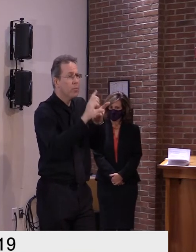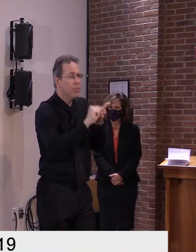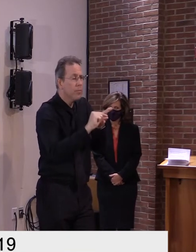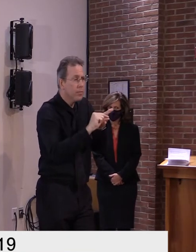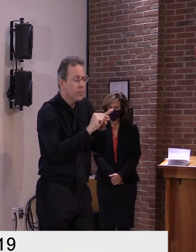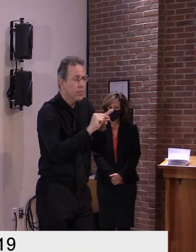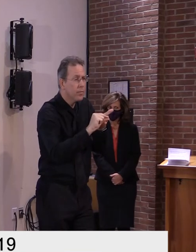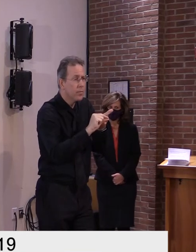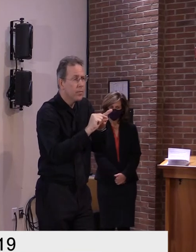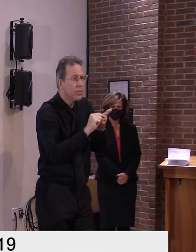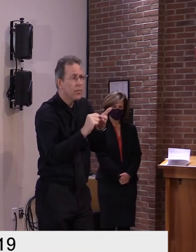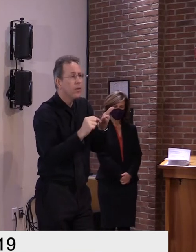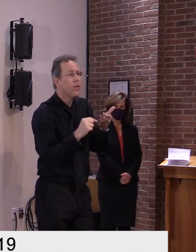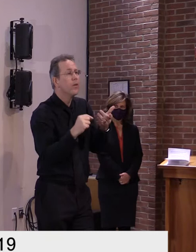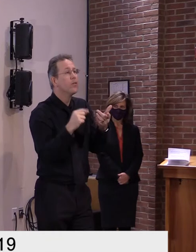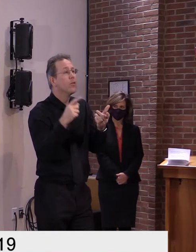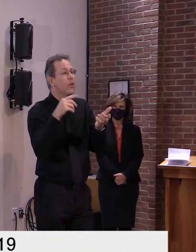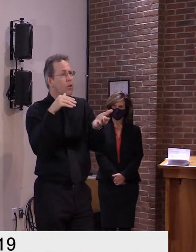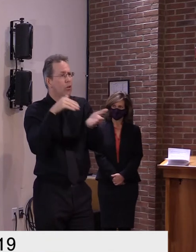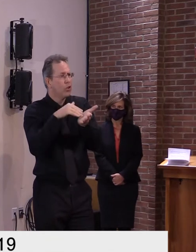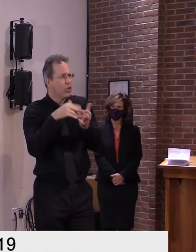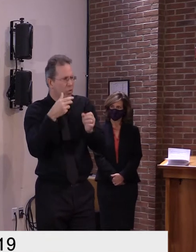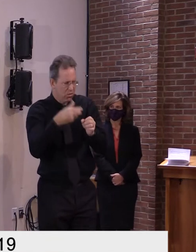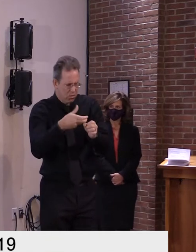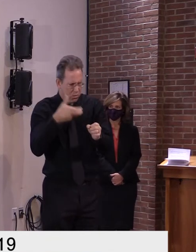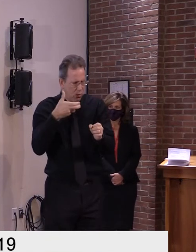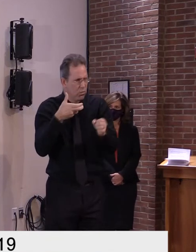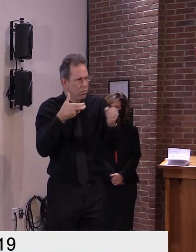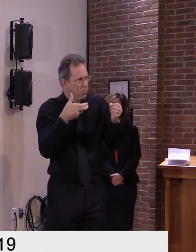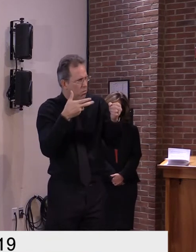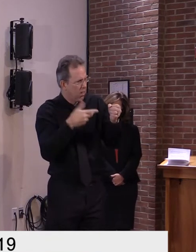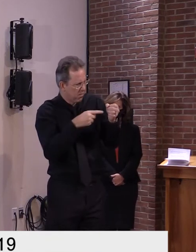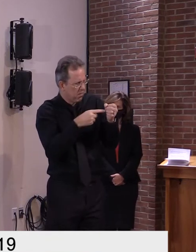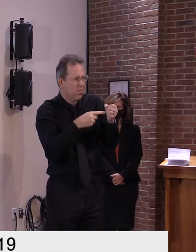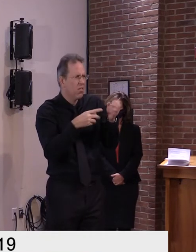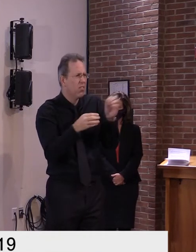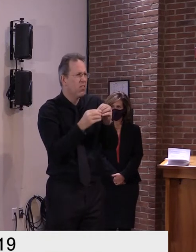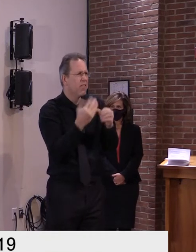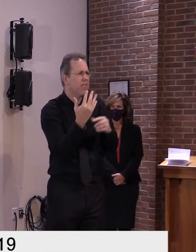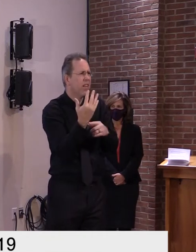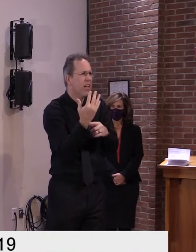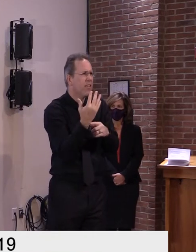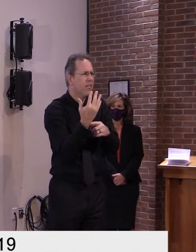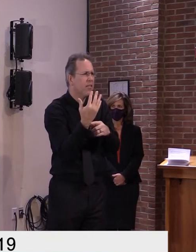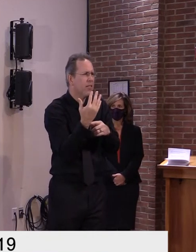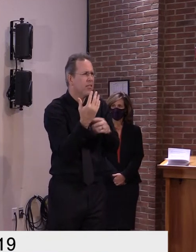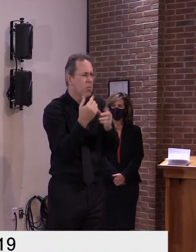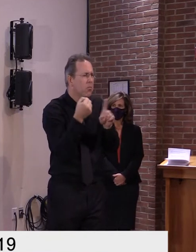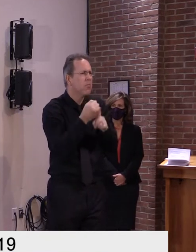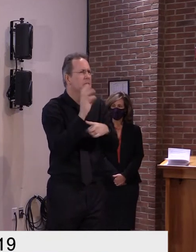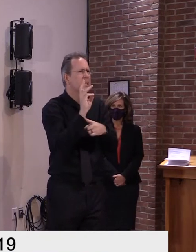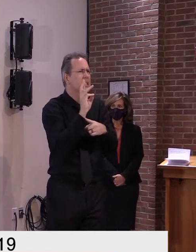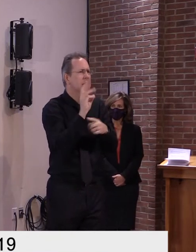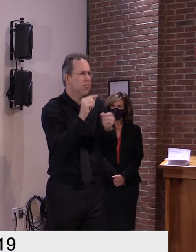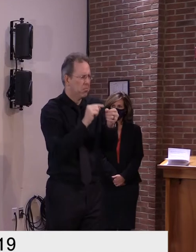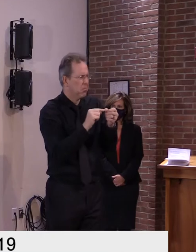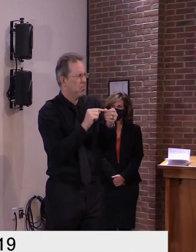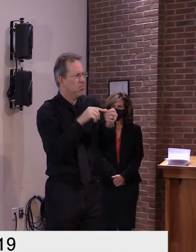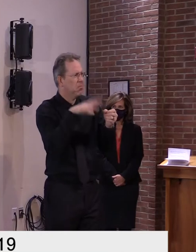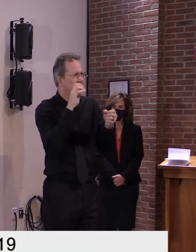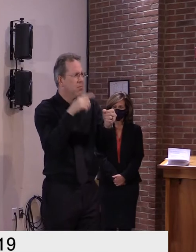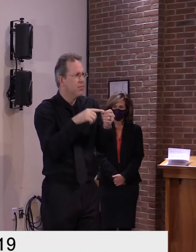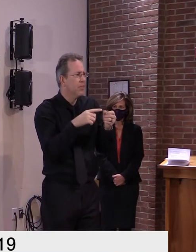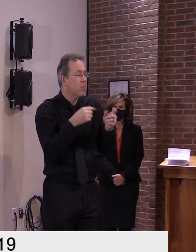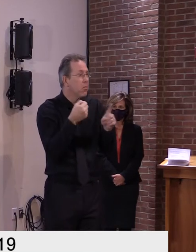learning around the country that you can actually get more than 5 doses out of that. Sometimes 6, some feel you could even get